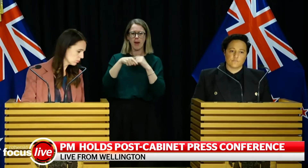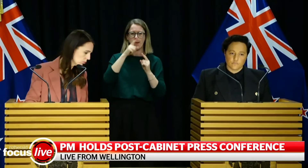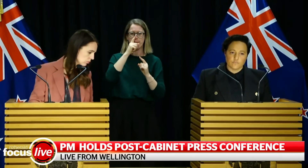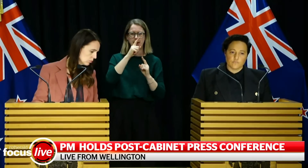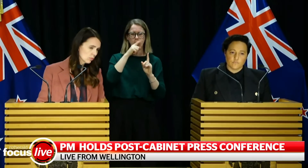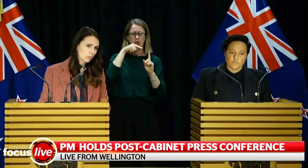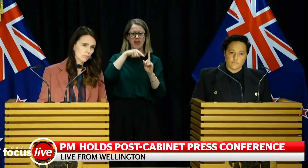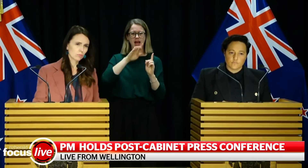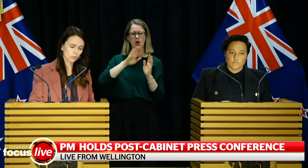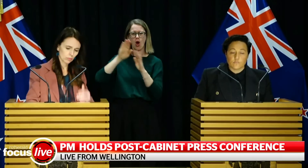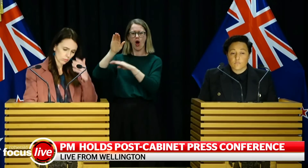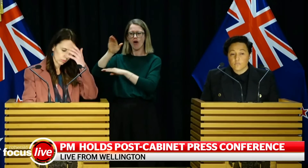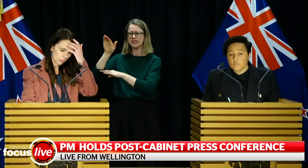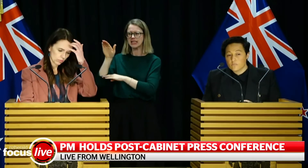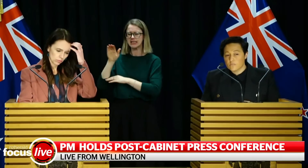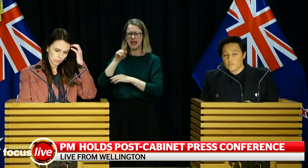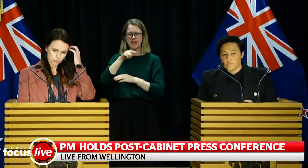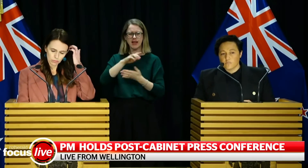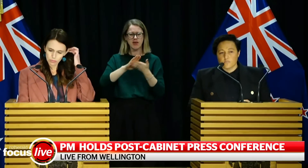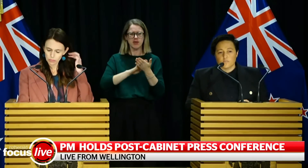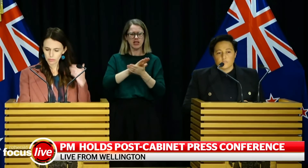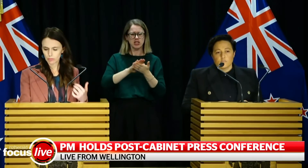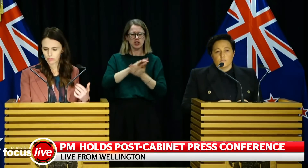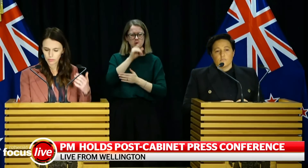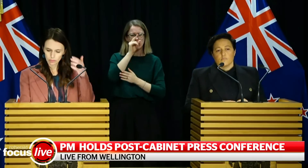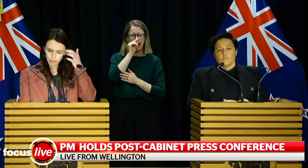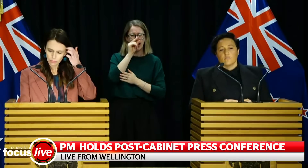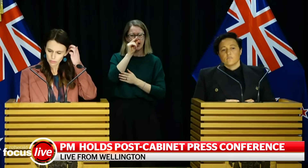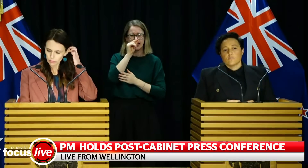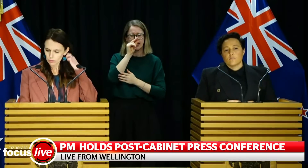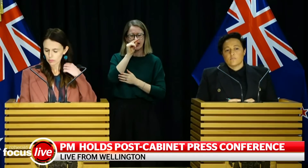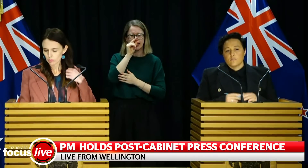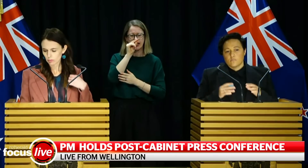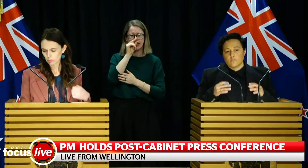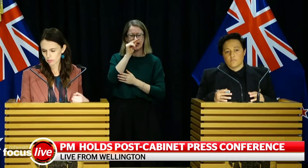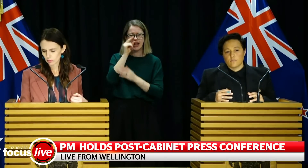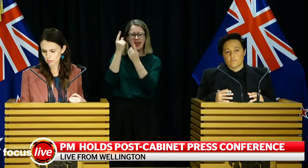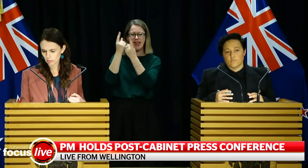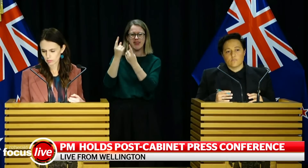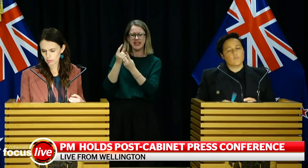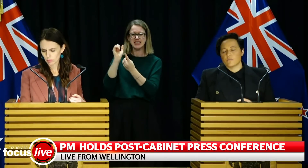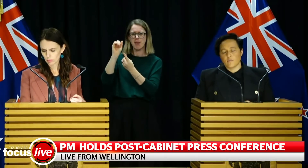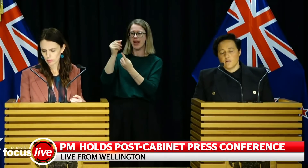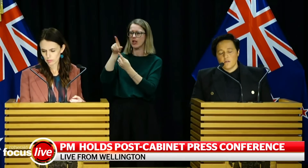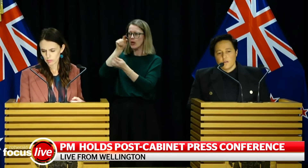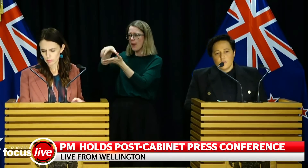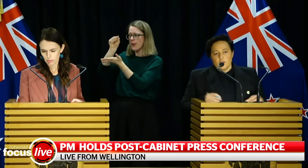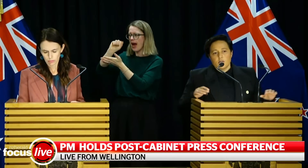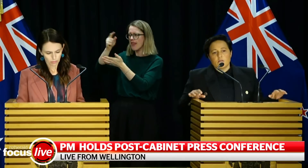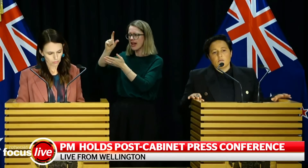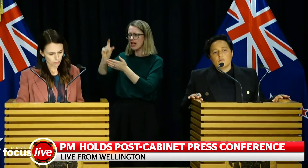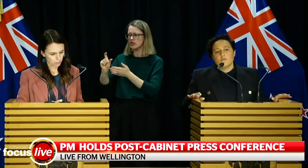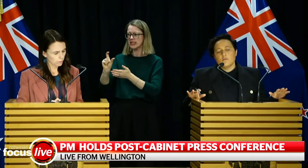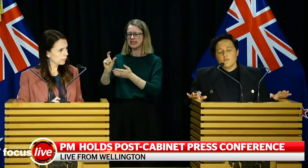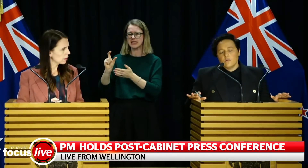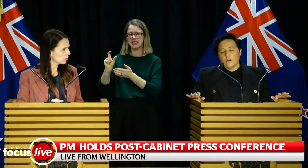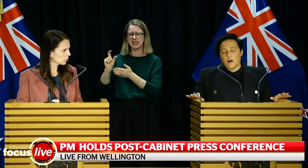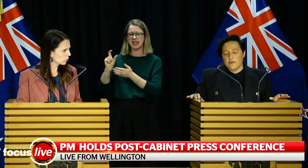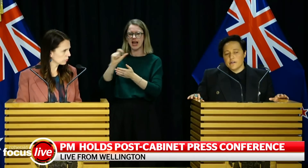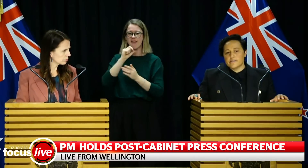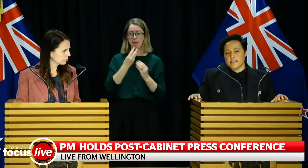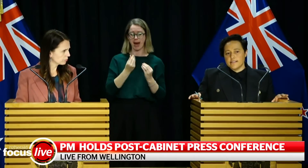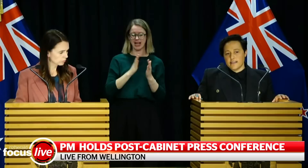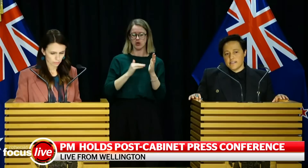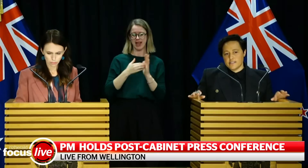being overseas. Does this also give you the ability to seize assets in other countries that the money's been taken out of here or not?